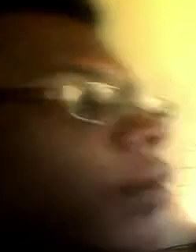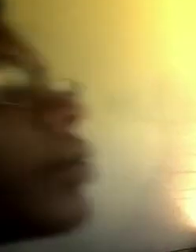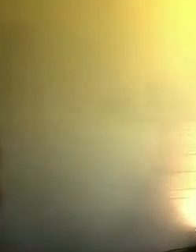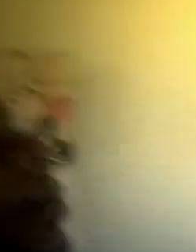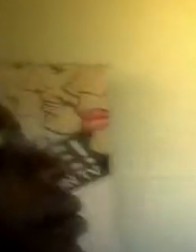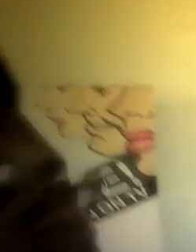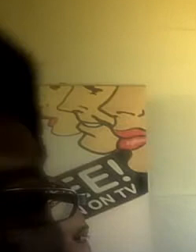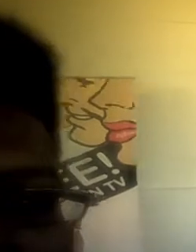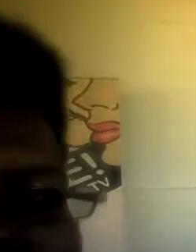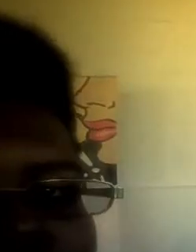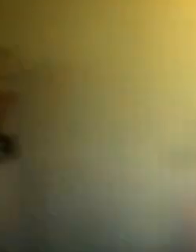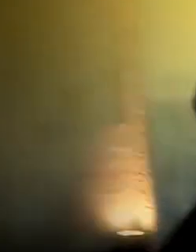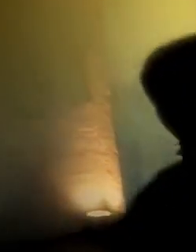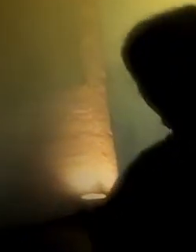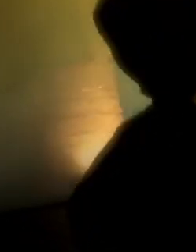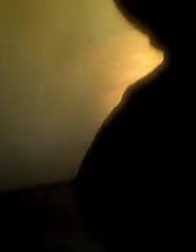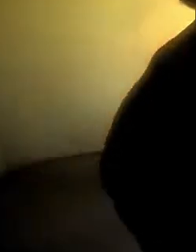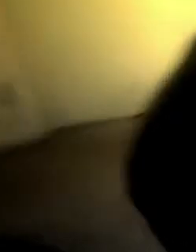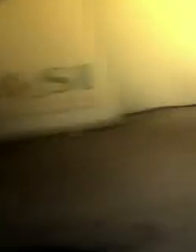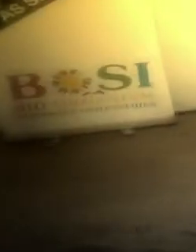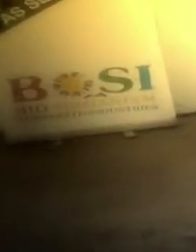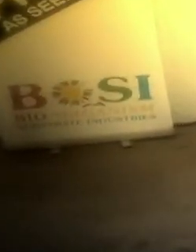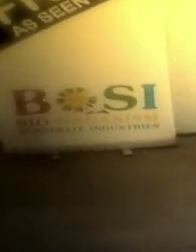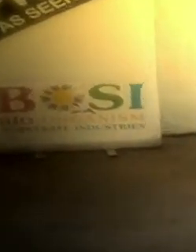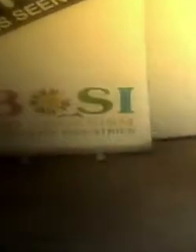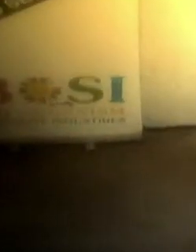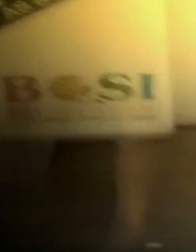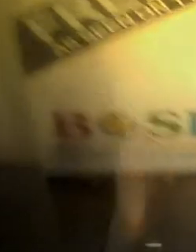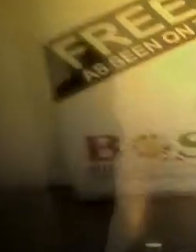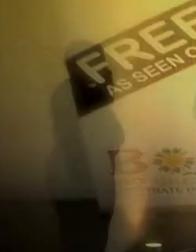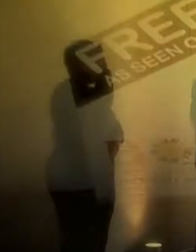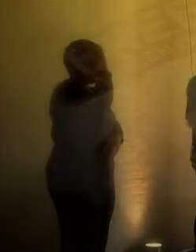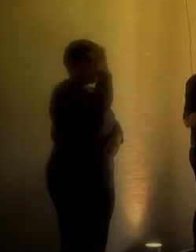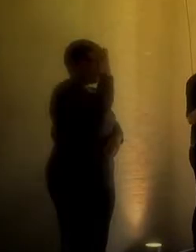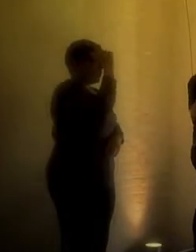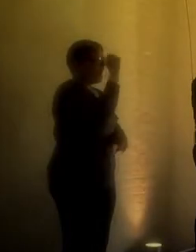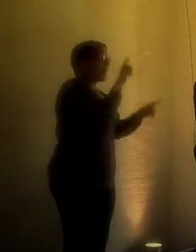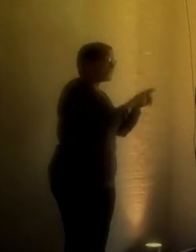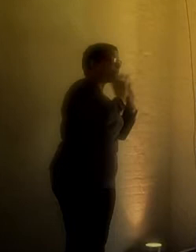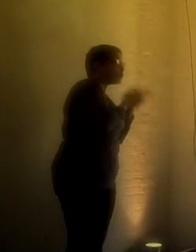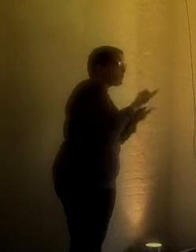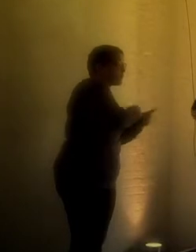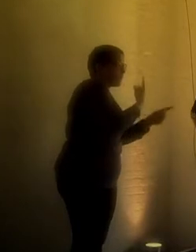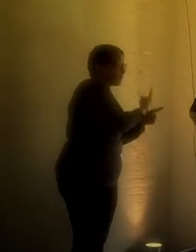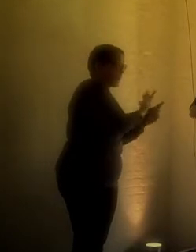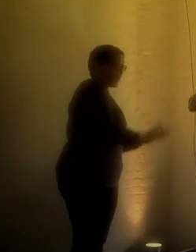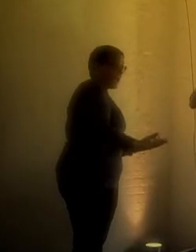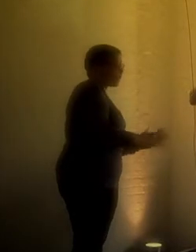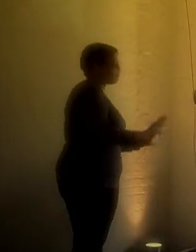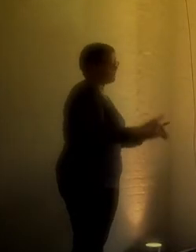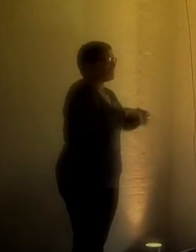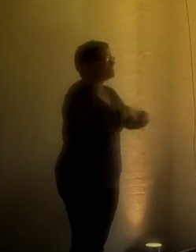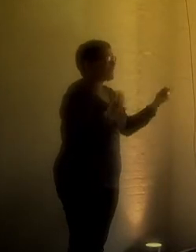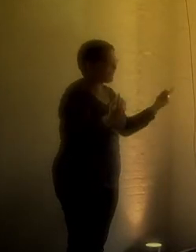of plague-infested streets of London 500 years ago, is not the Shakespeare that we all talk about now. They're not the same thing.